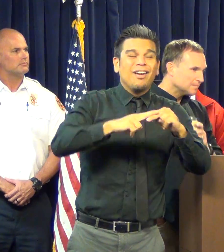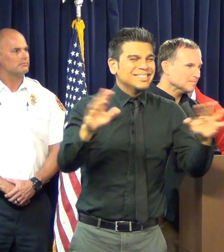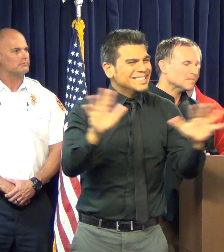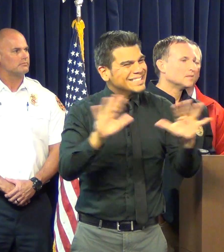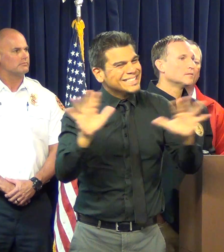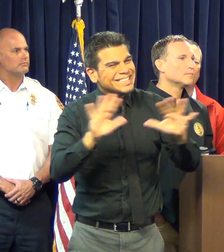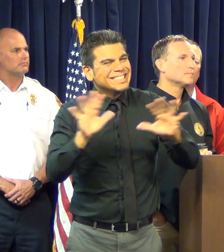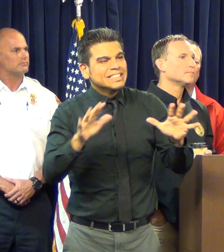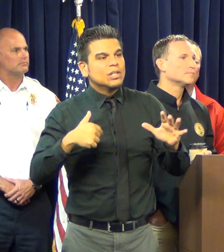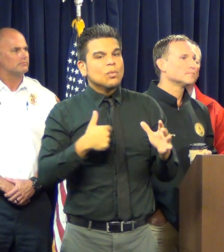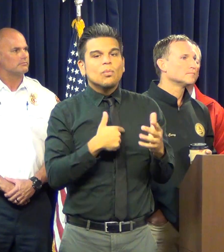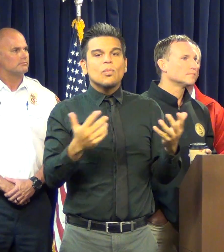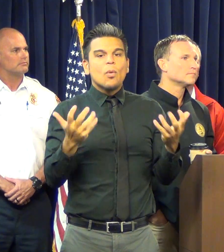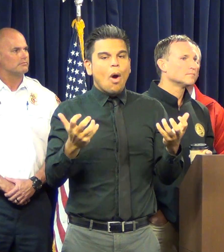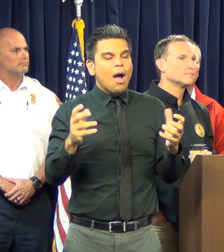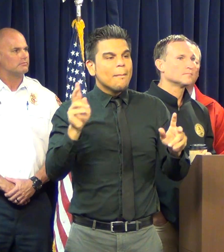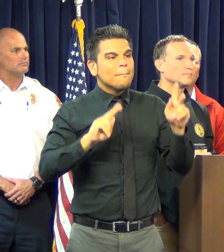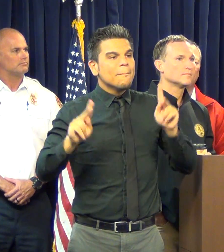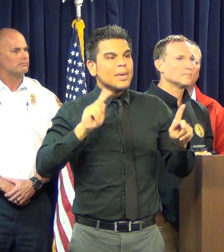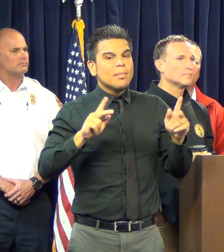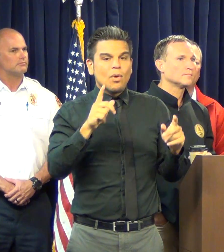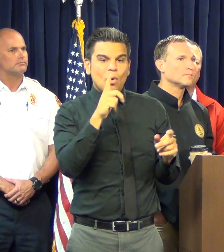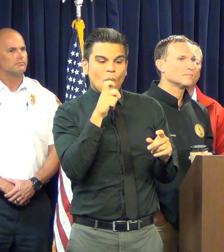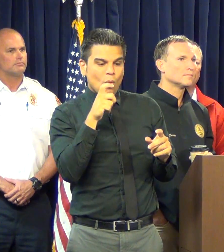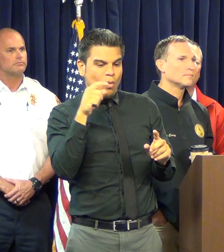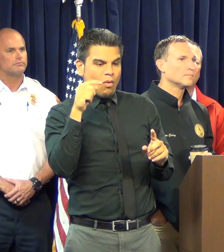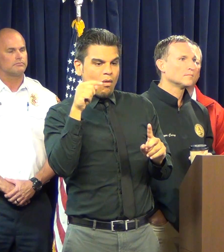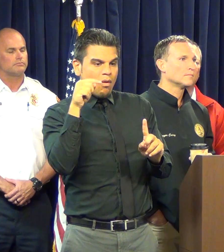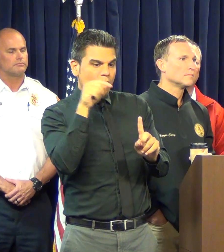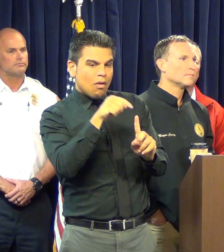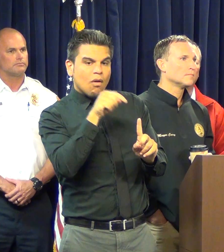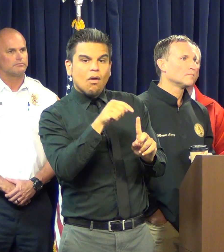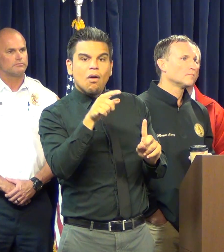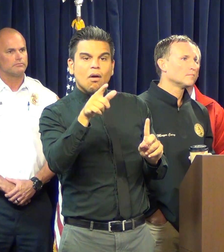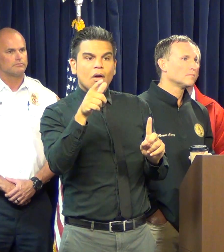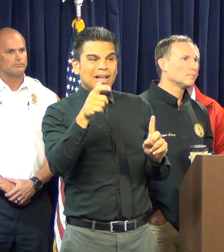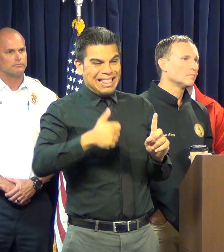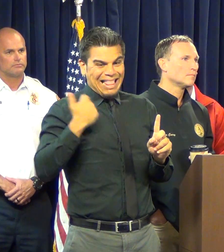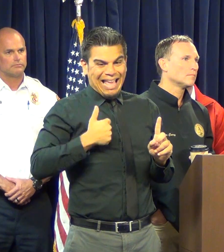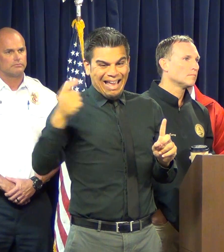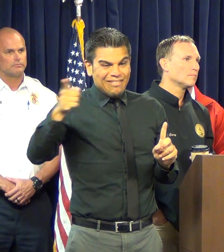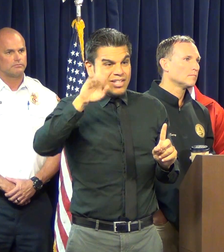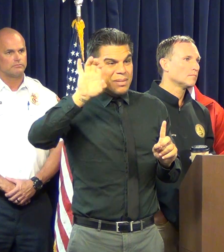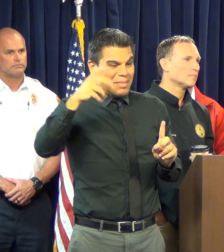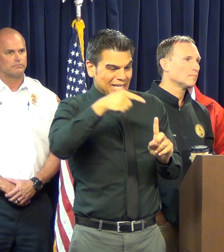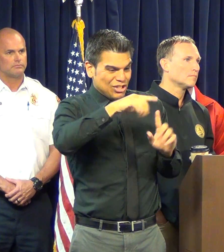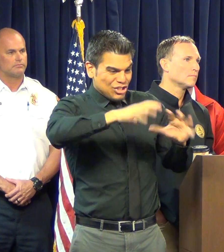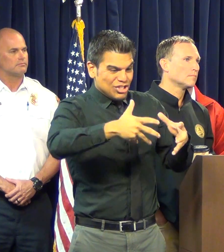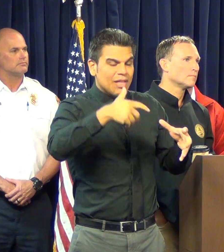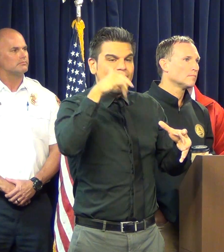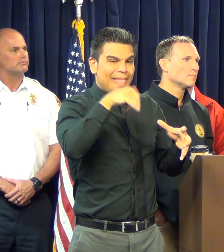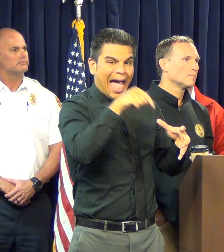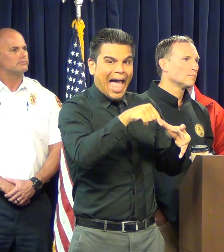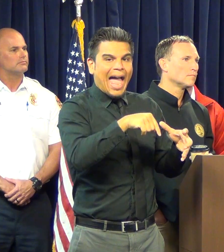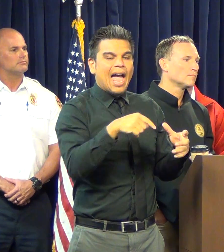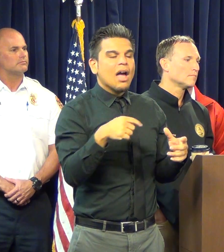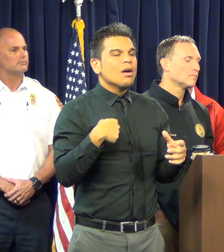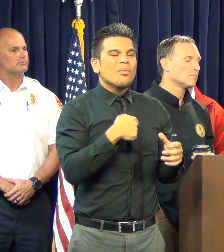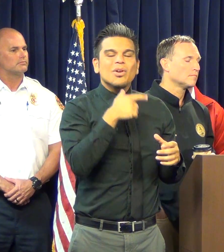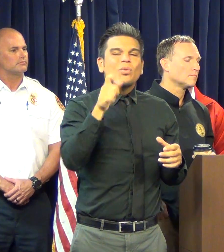communities back in their homes so they can start repairing and doing the things they need to do, and we don't need to have people out